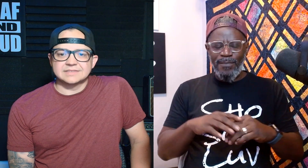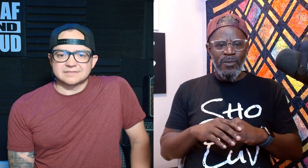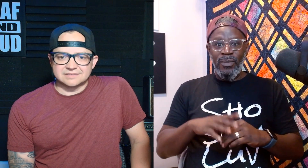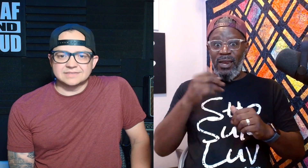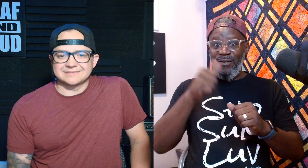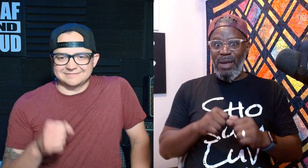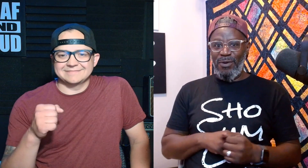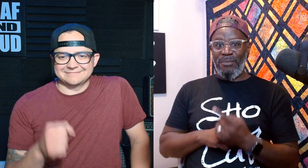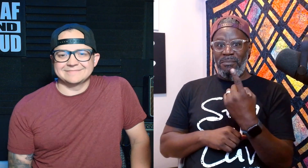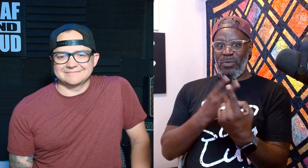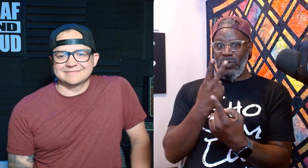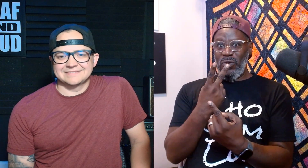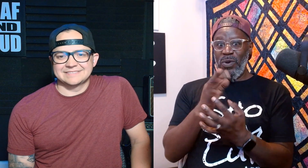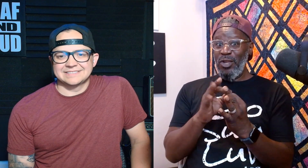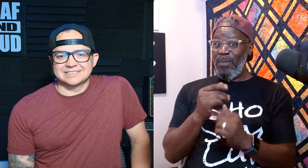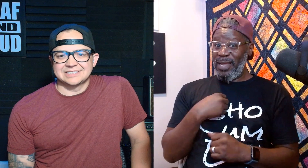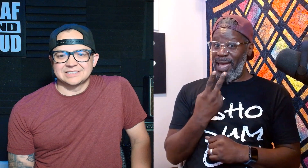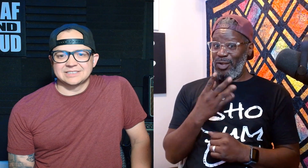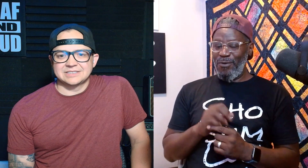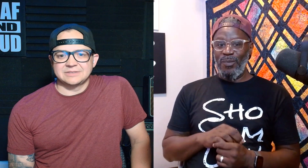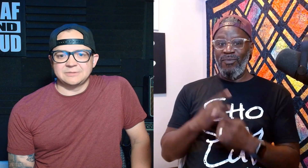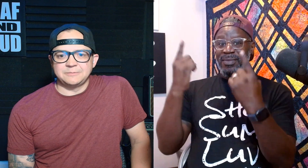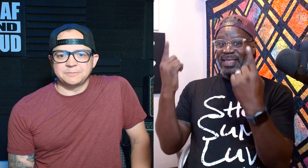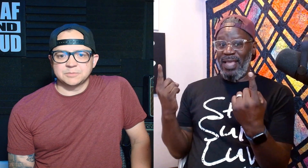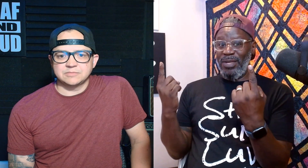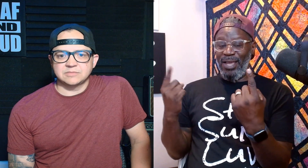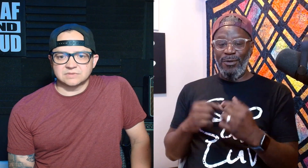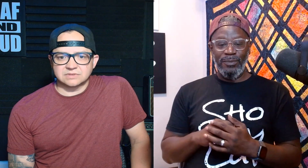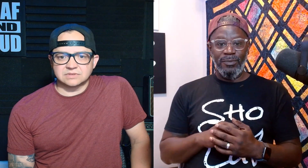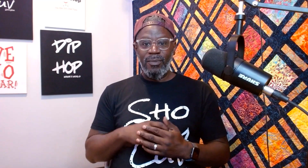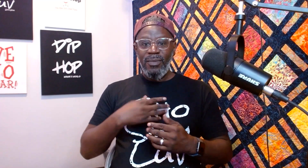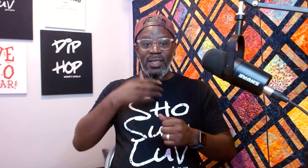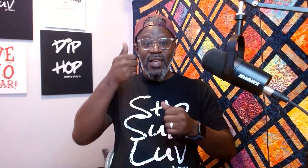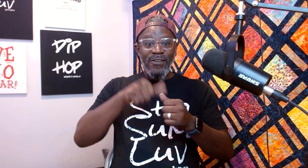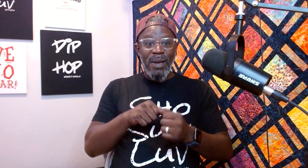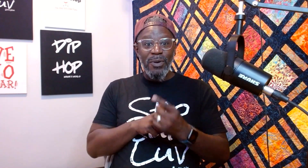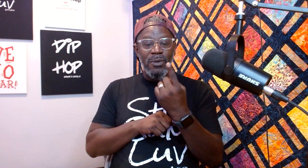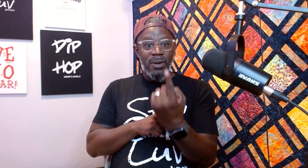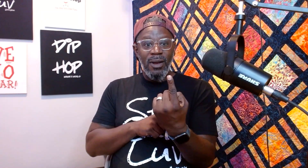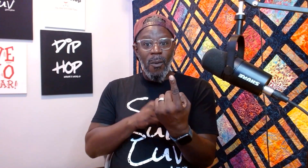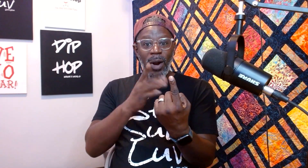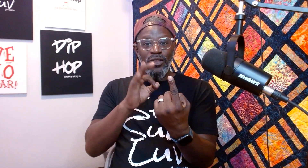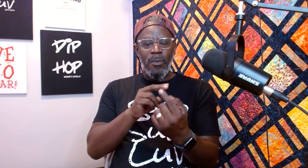around and stuff. And I remember 2 interpreters, I had 2. They was here. I remember one